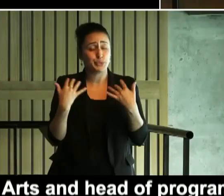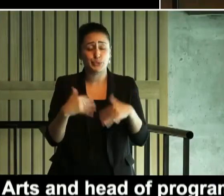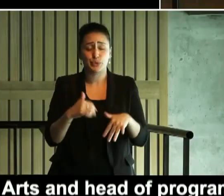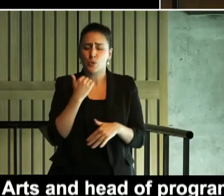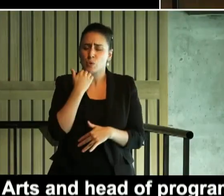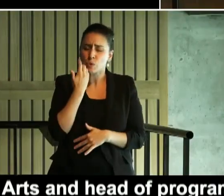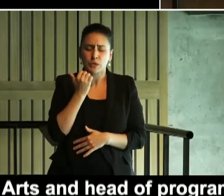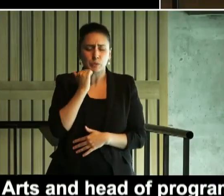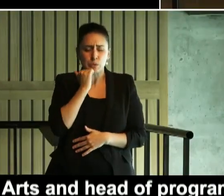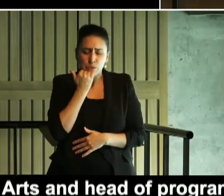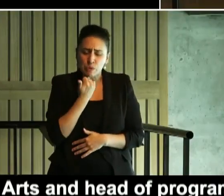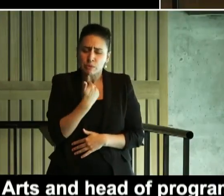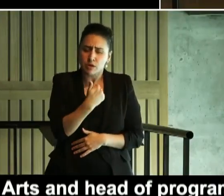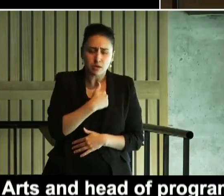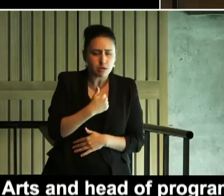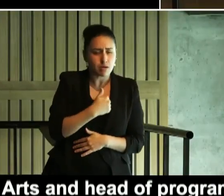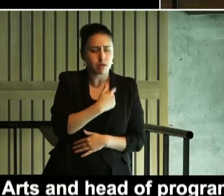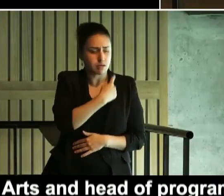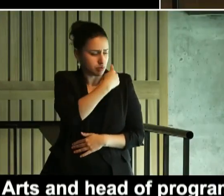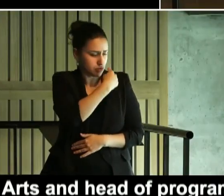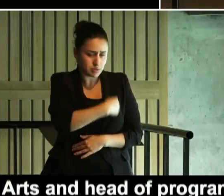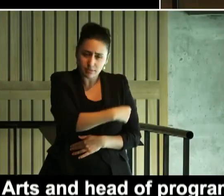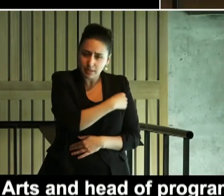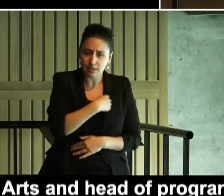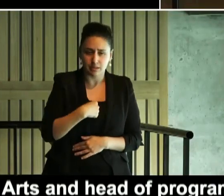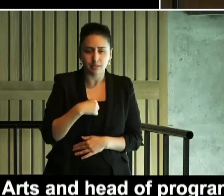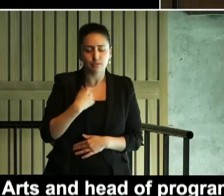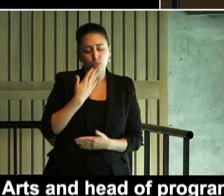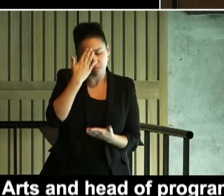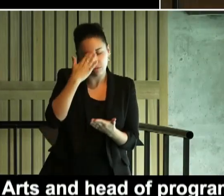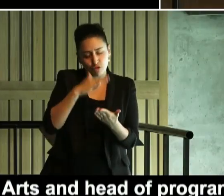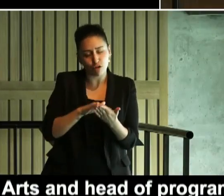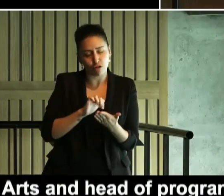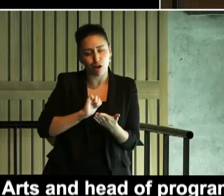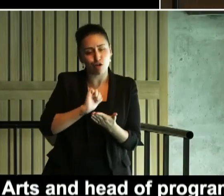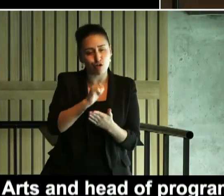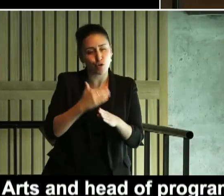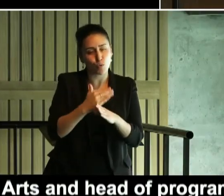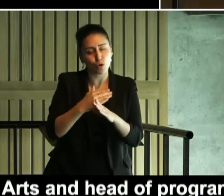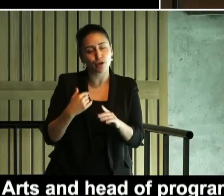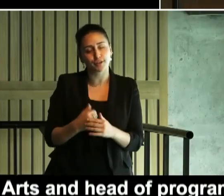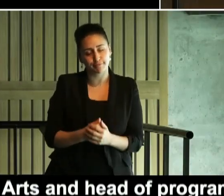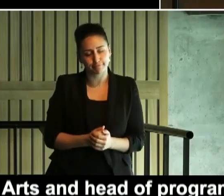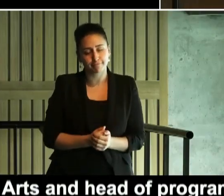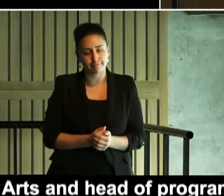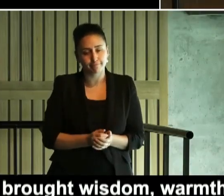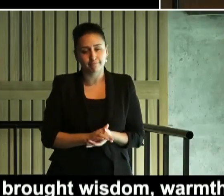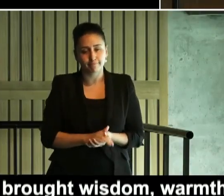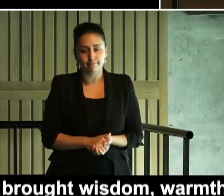unwavering commitment. We honour Fiona's legacy today.